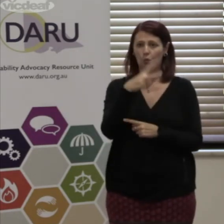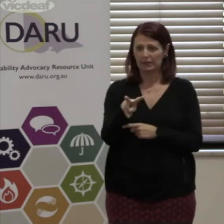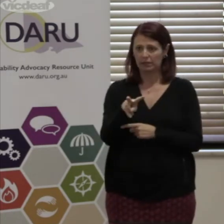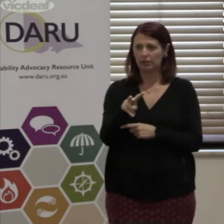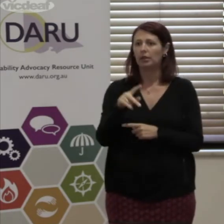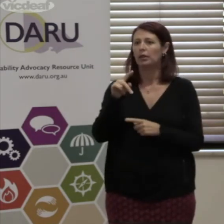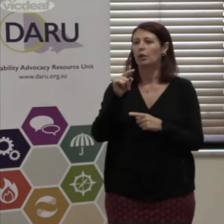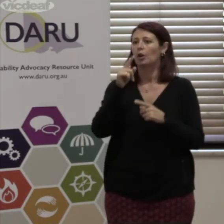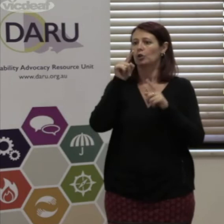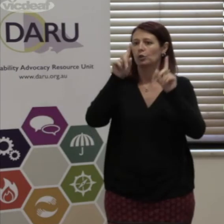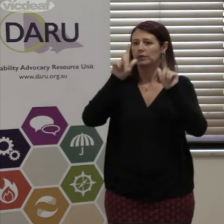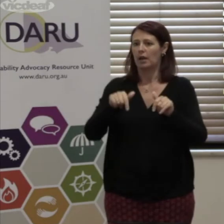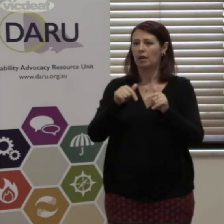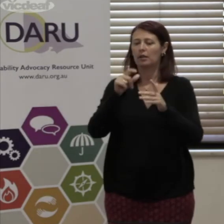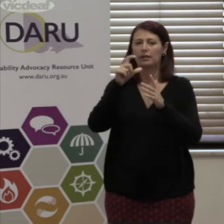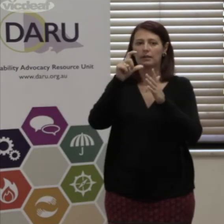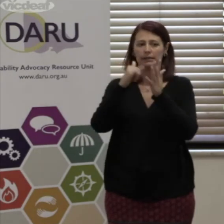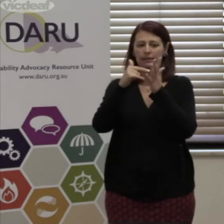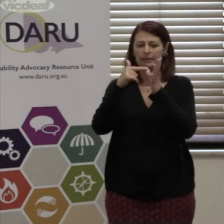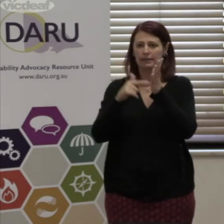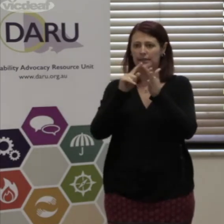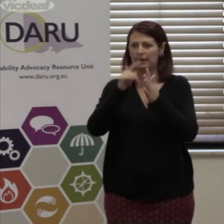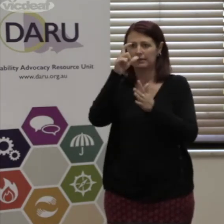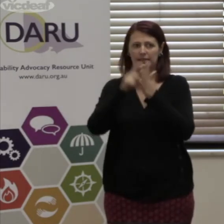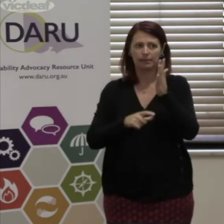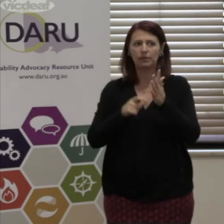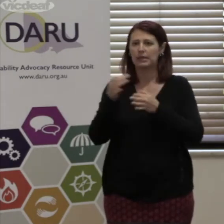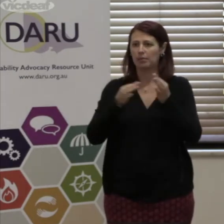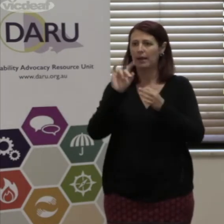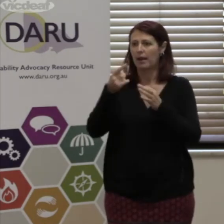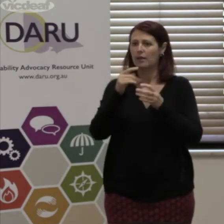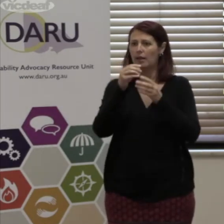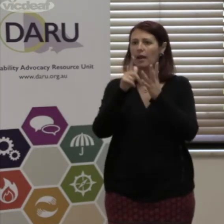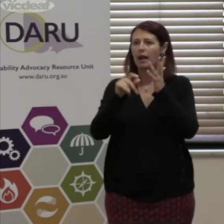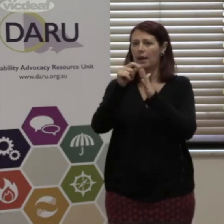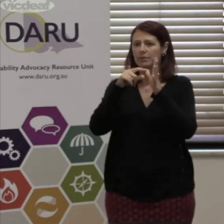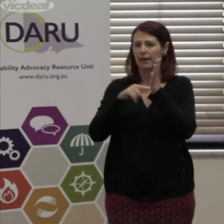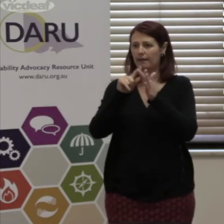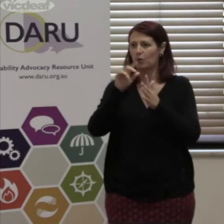start the State Disability Plan and the update with the Office for Disability. Thank you.